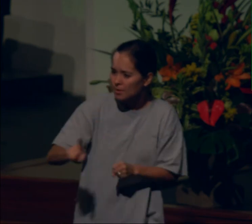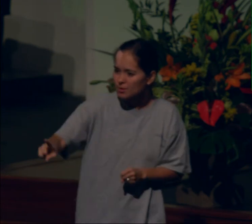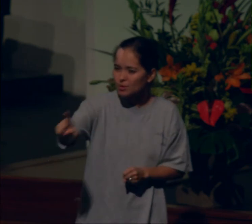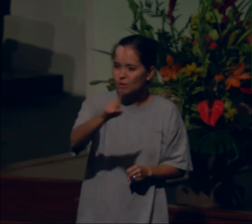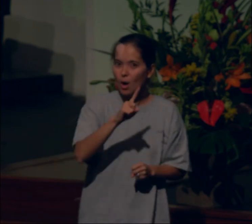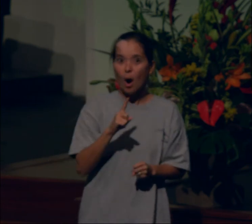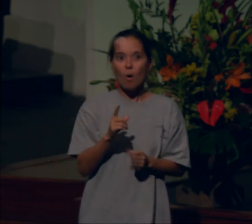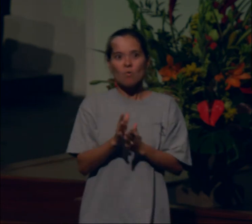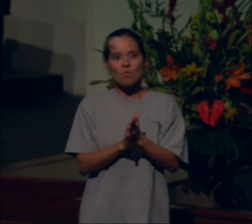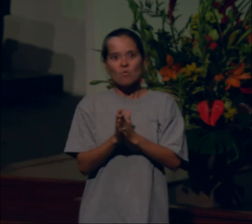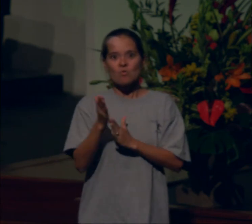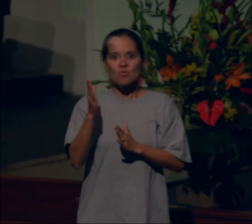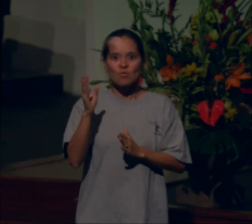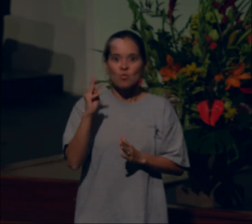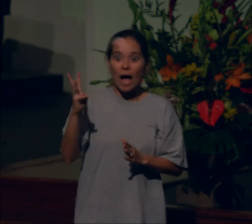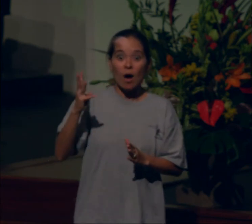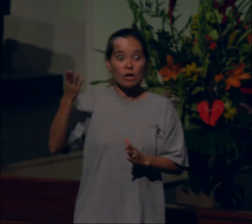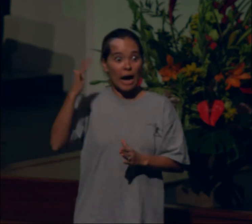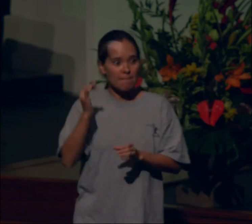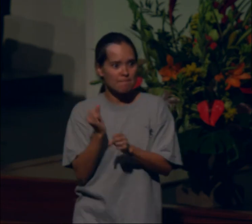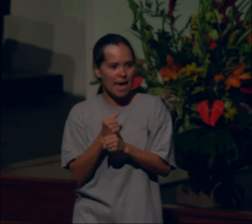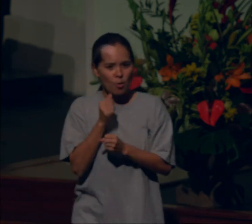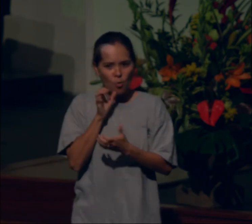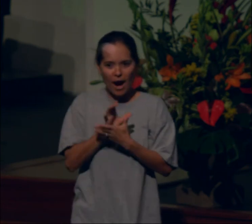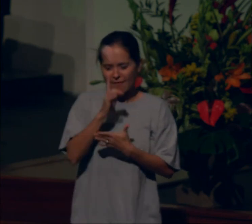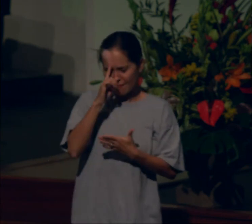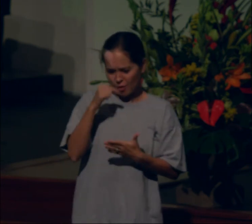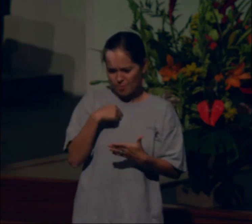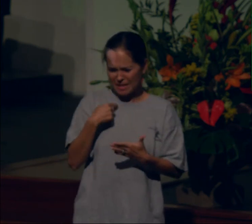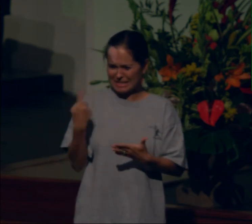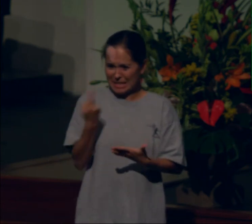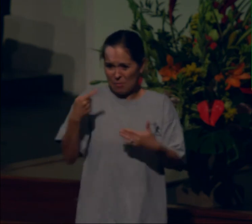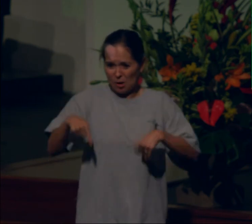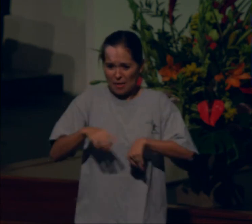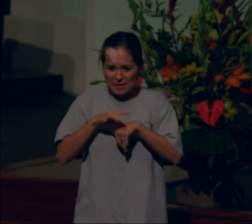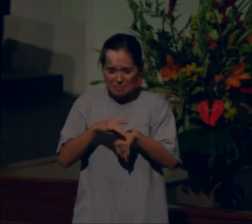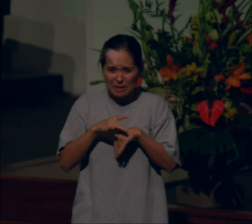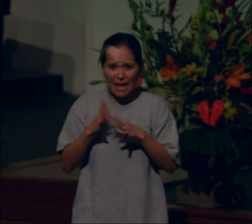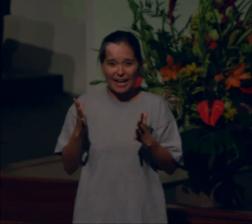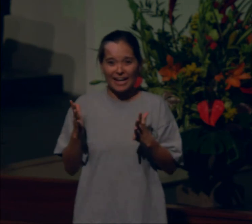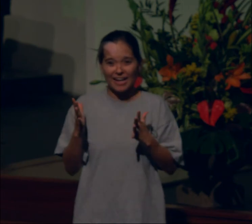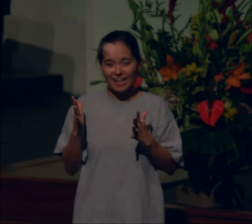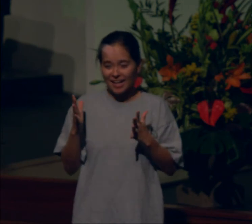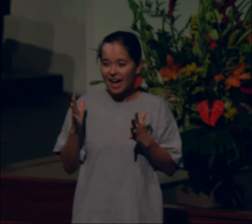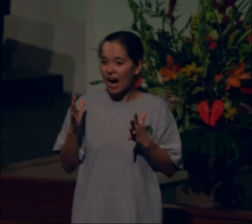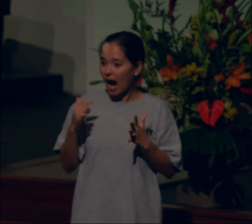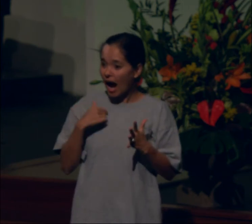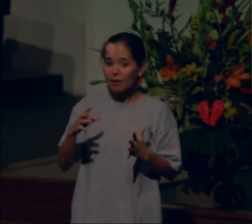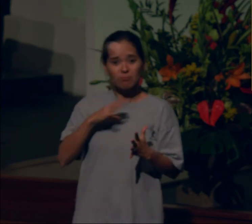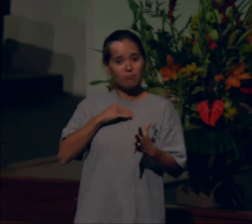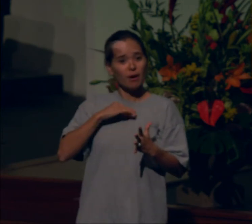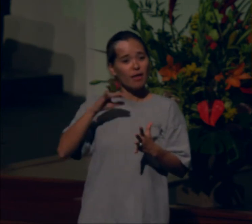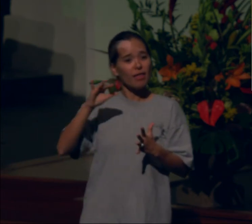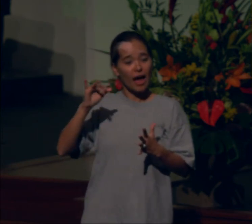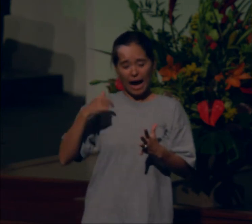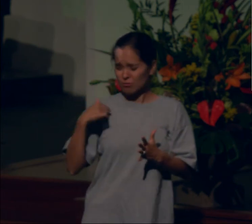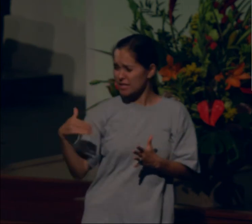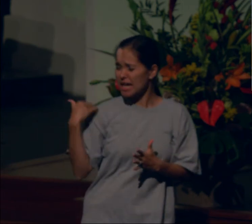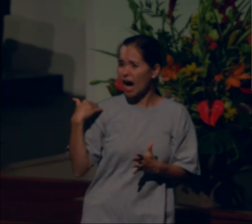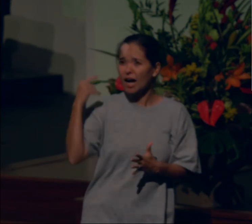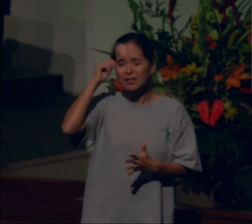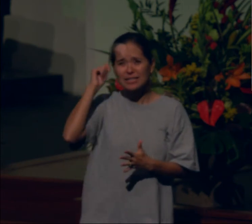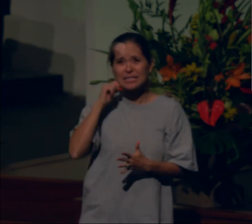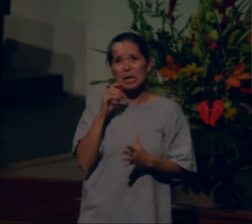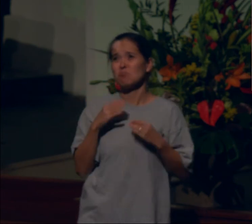man, I'm like, wow, God created a wife for me. She's somewhere on this planet. Man, I took it. I took that word. I embraced